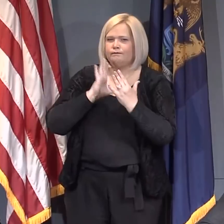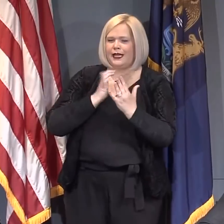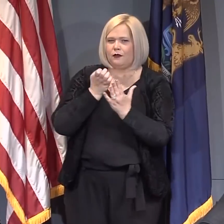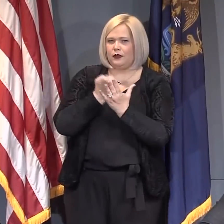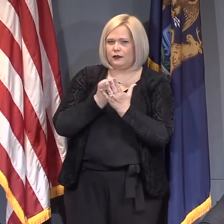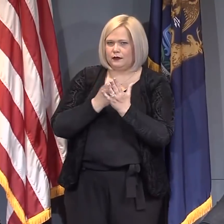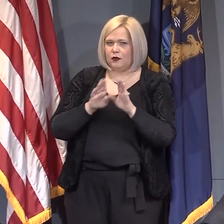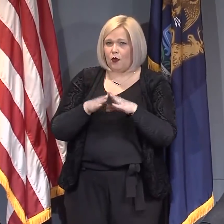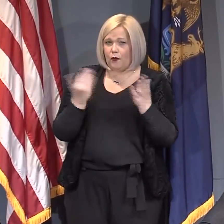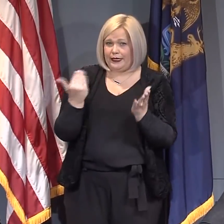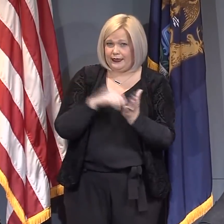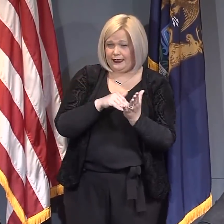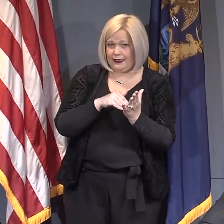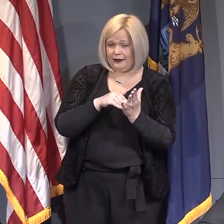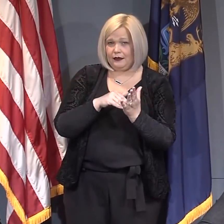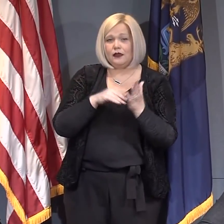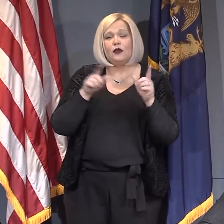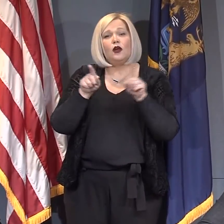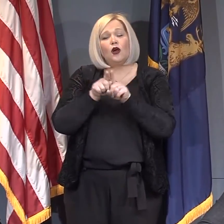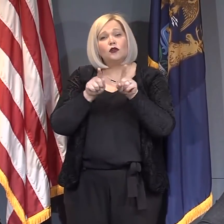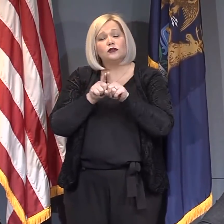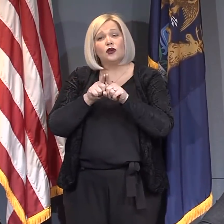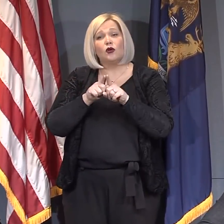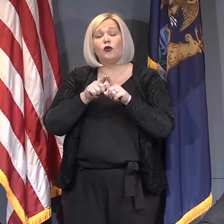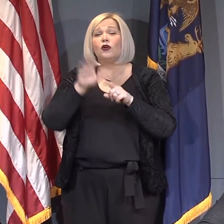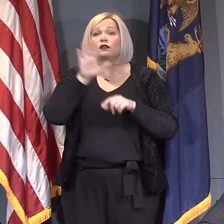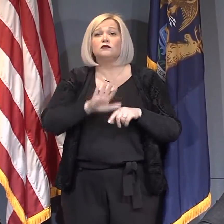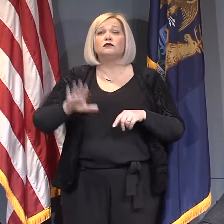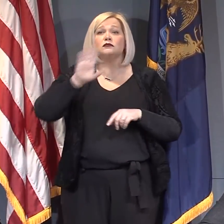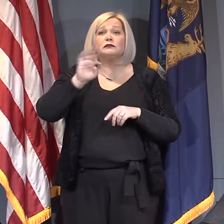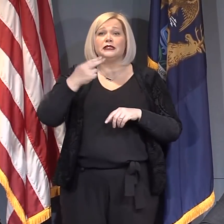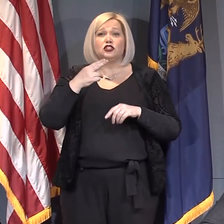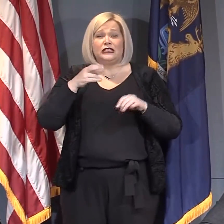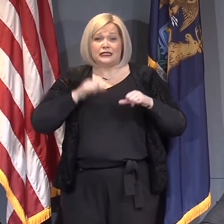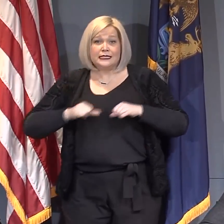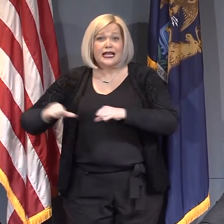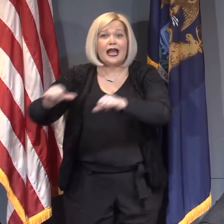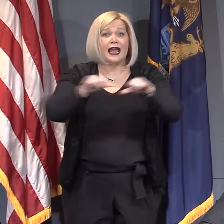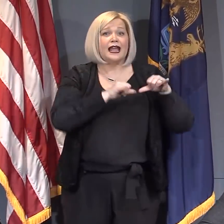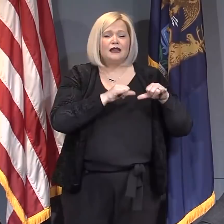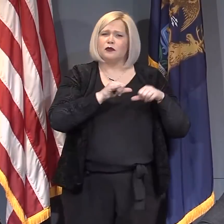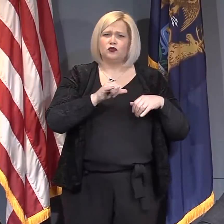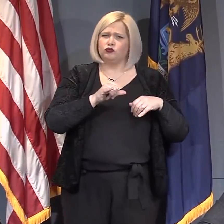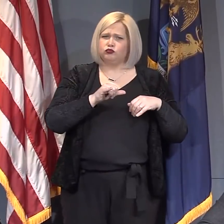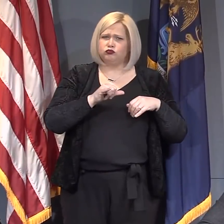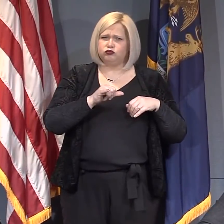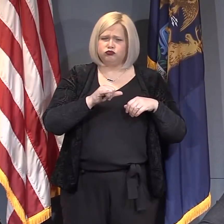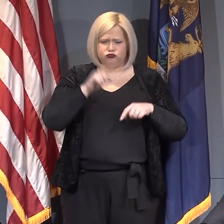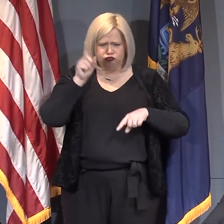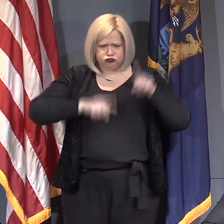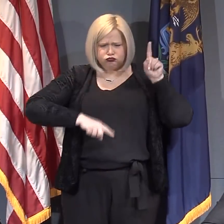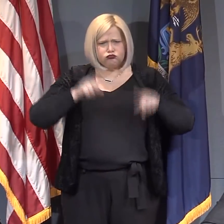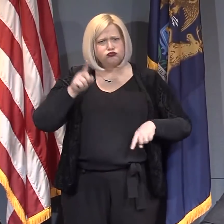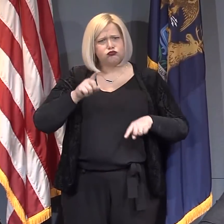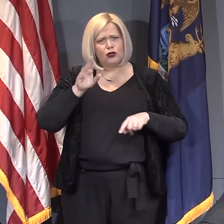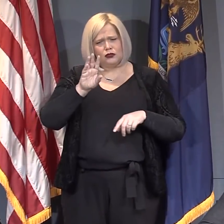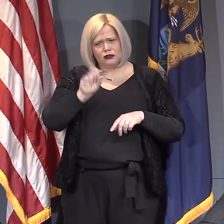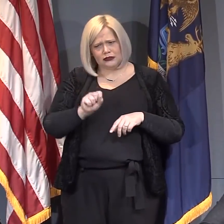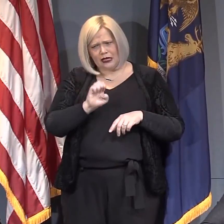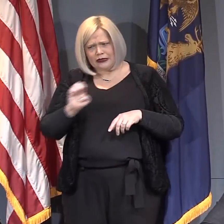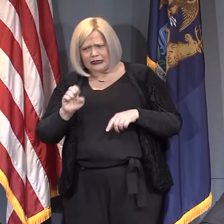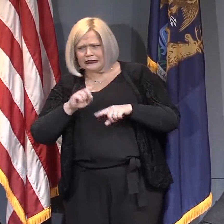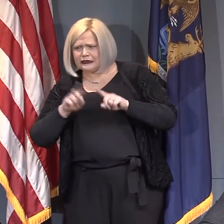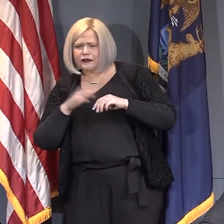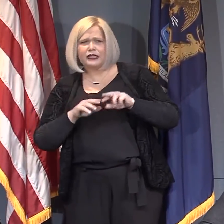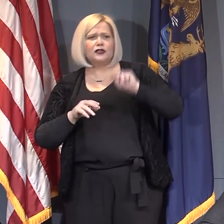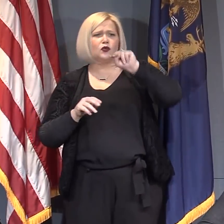that the curve may look different in different parts of the state when it comes to when we start seeing increases in cases and how many cases